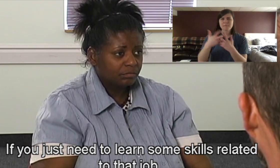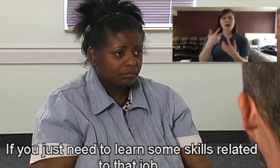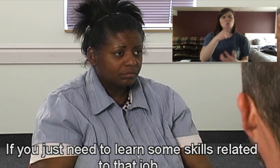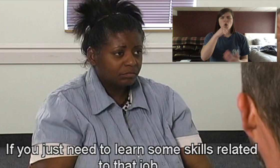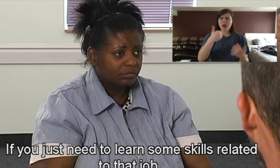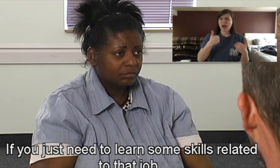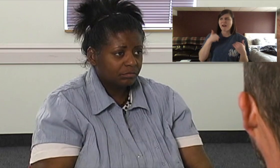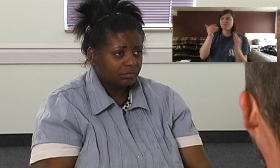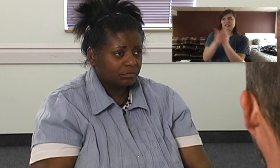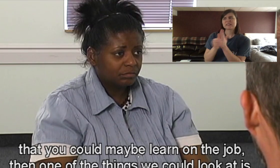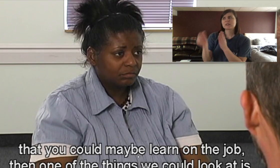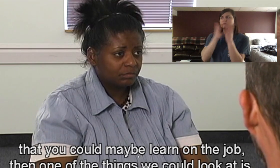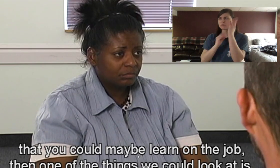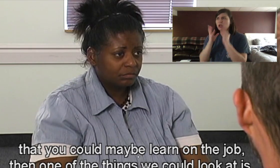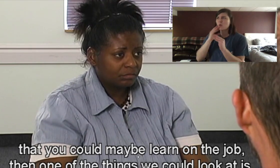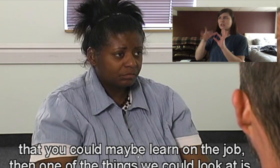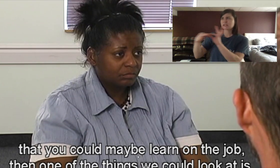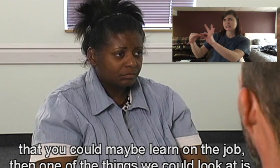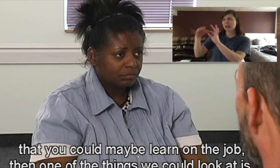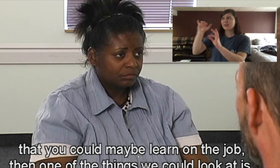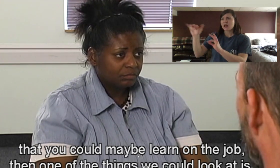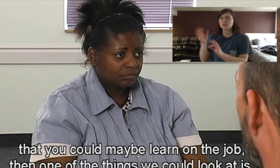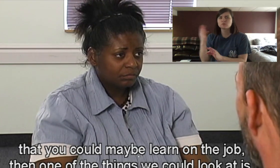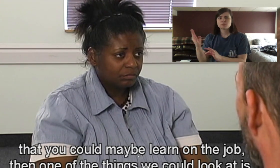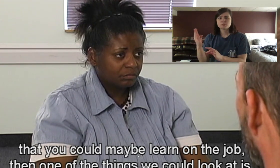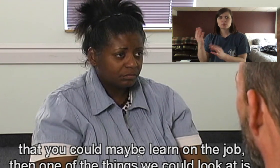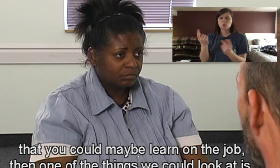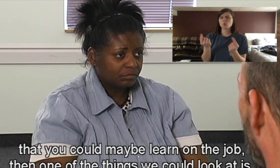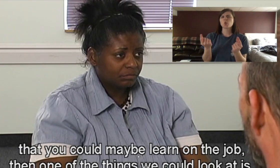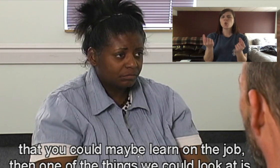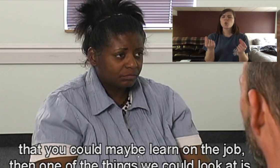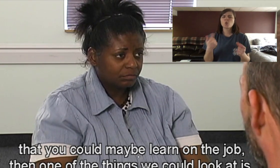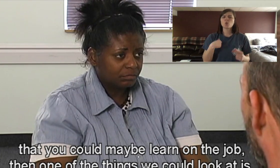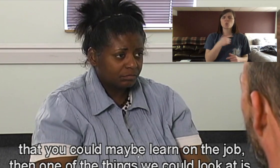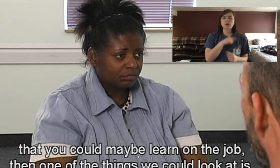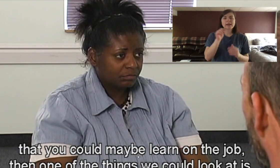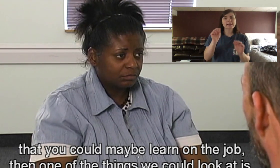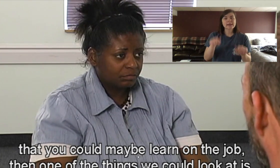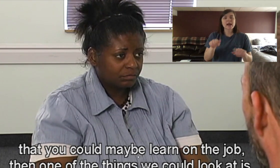to learn some skills related to that job that you could